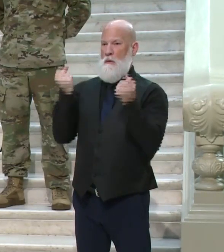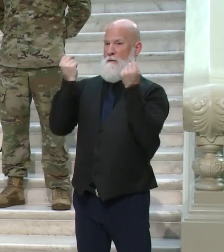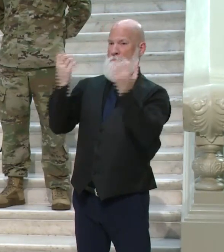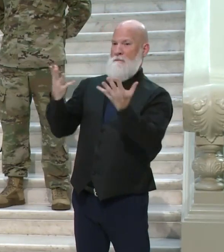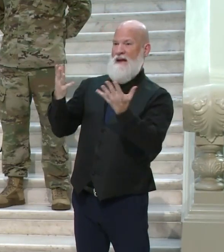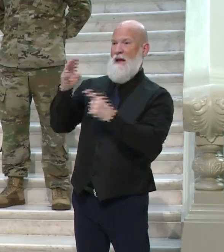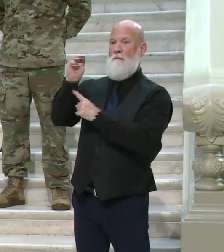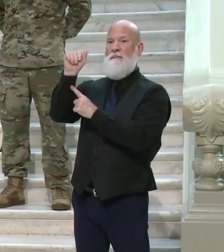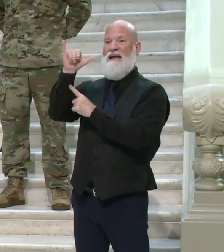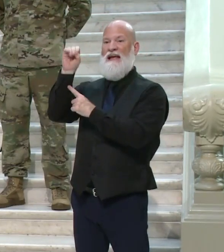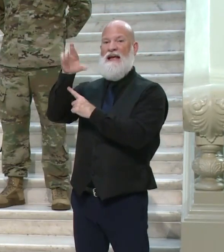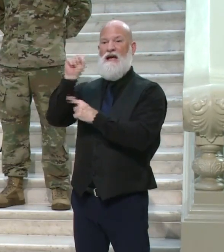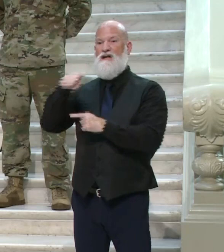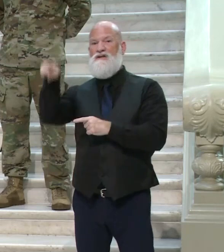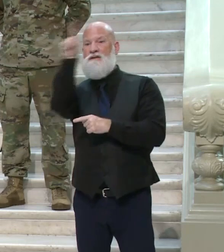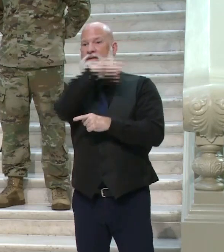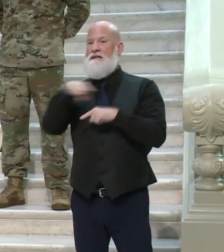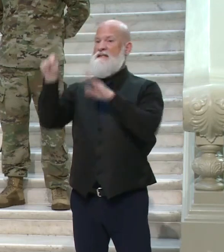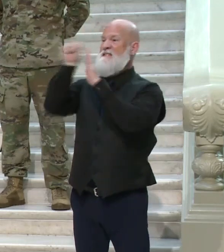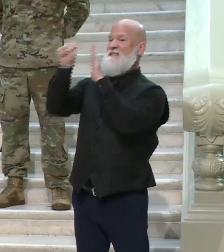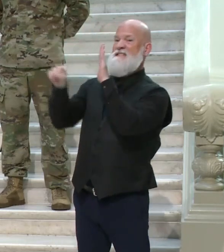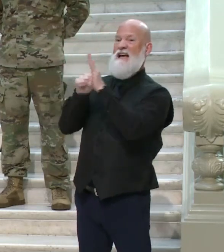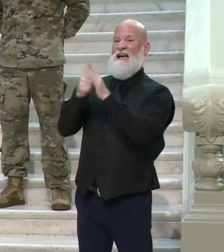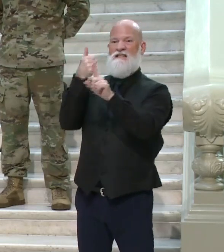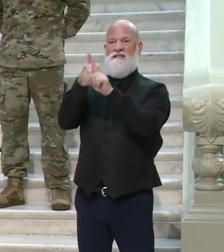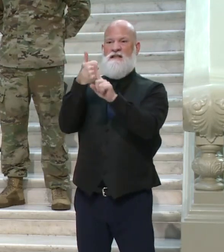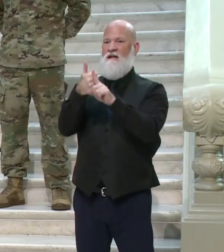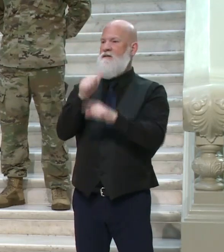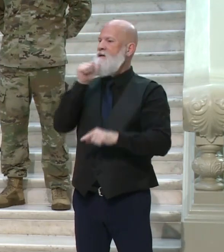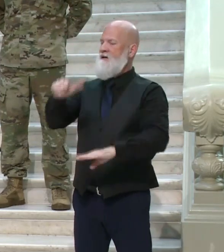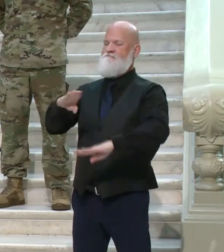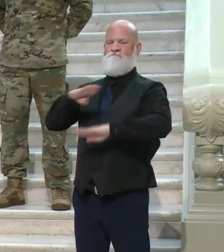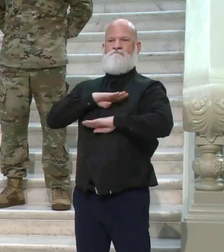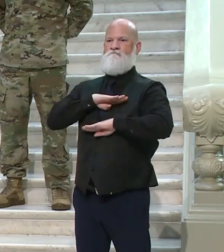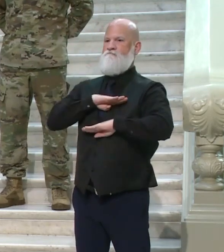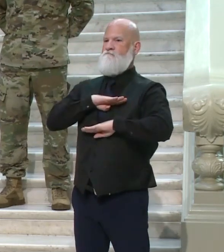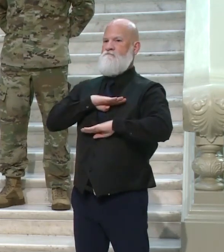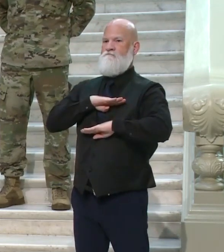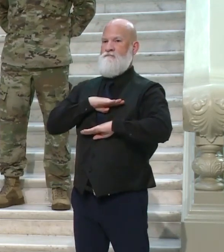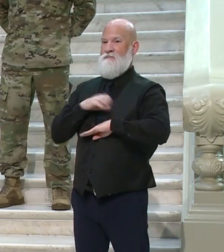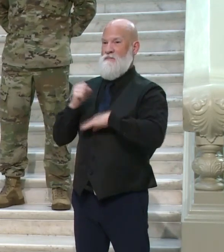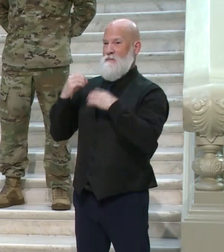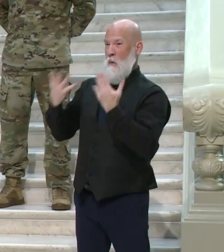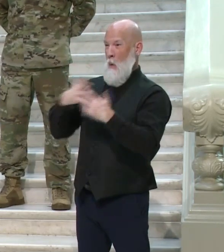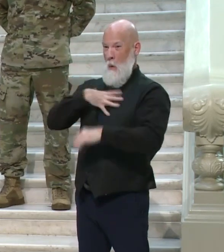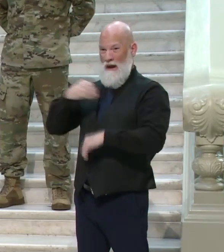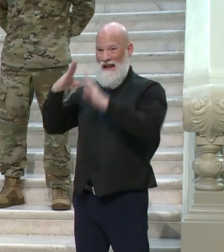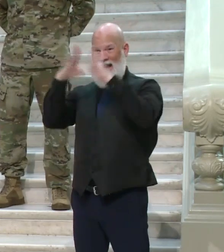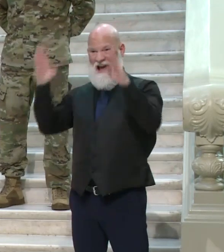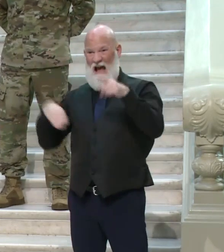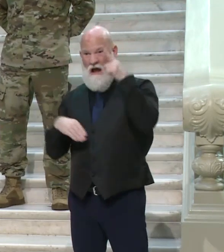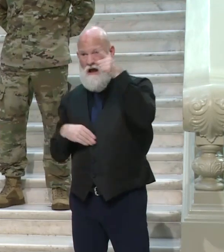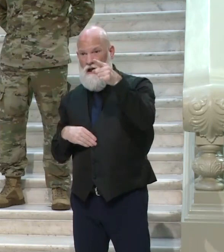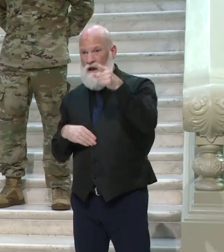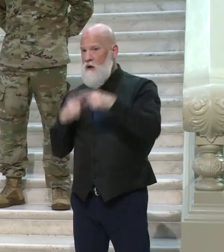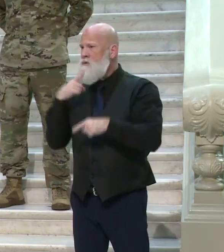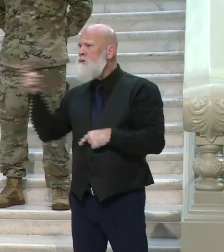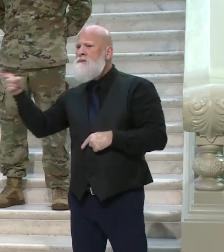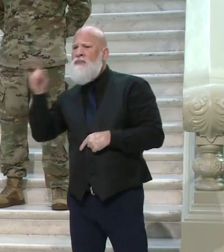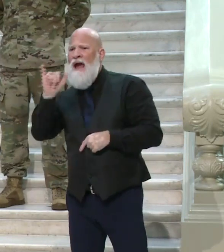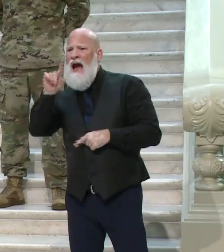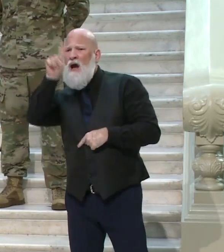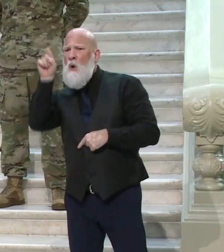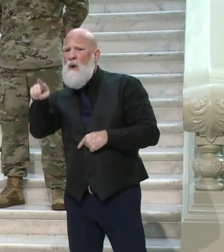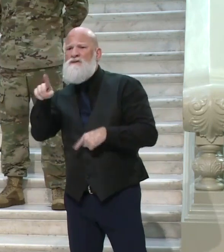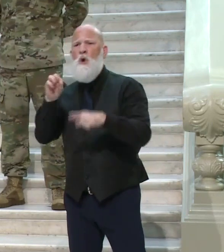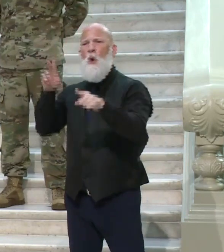White House threshold for a recommended 2-week decline in cases. Well, is that a question or an opinion? No, that's a question. Well, you just